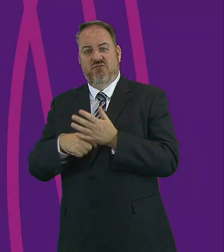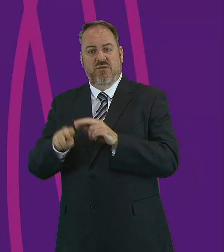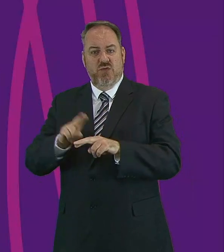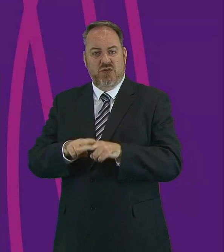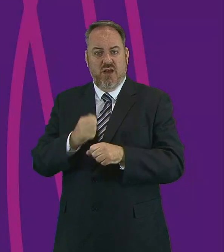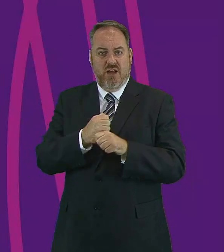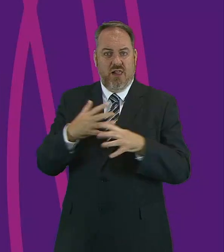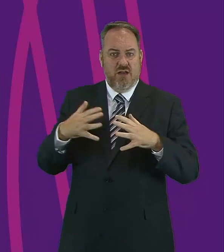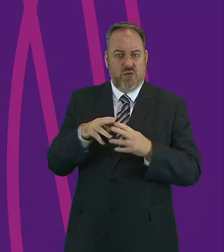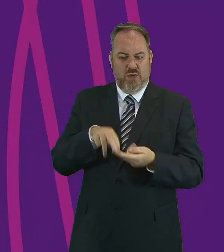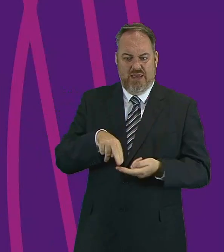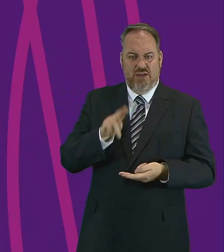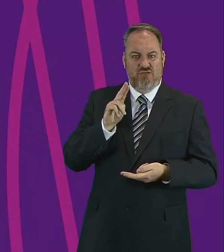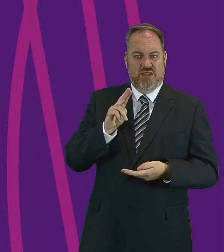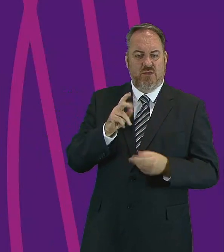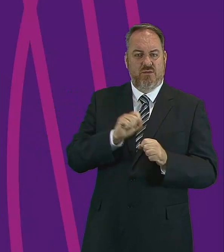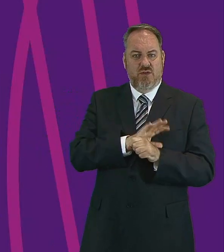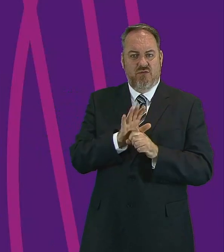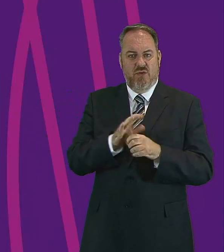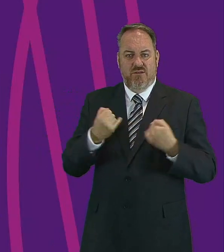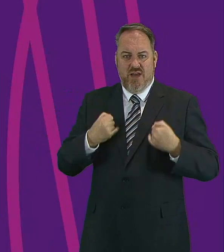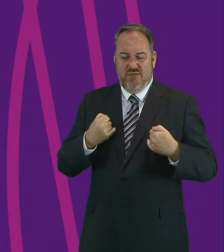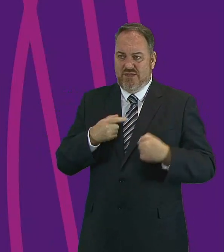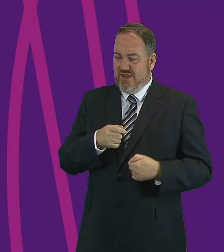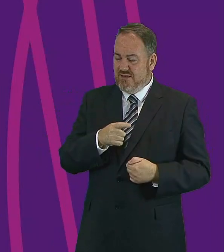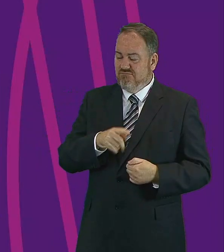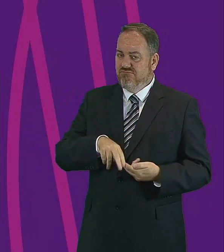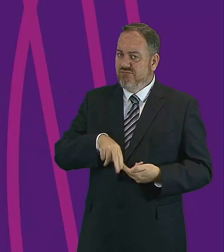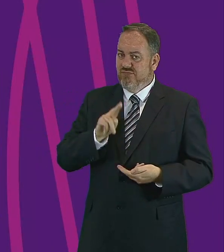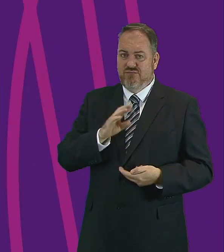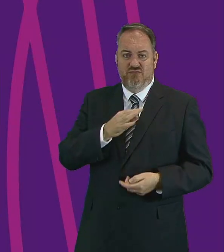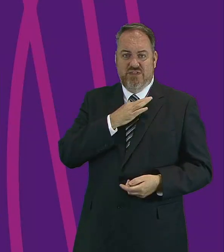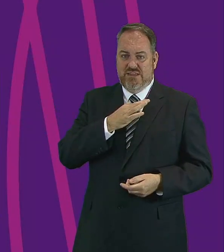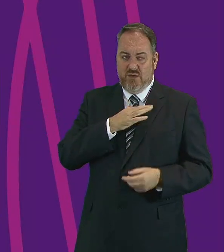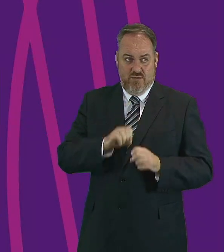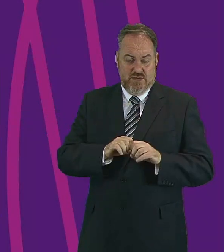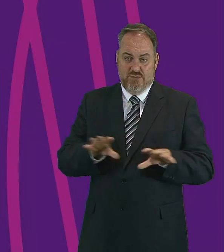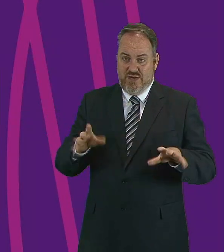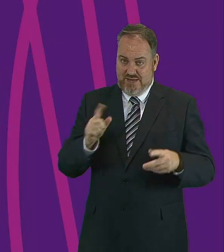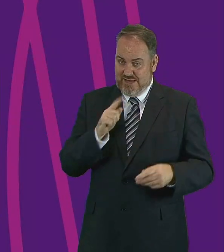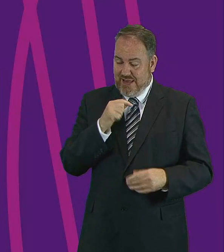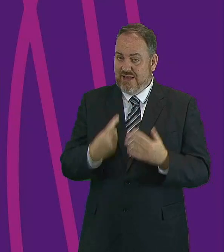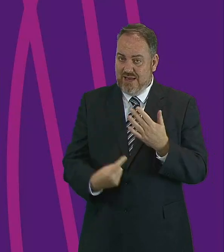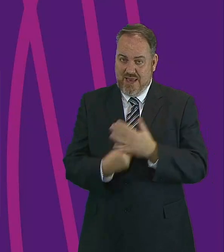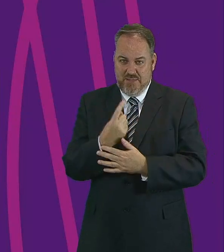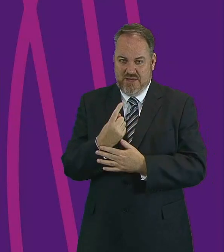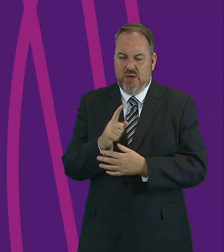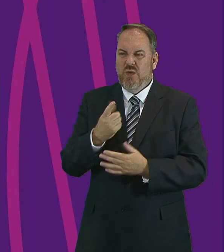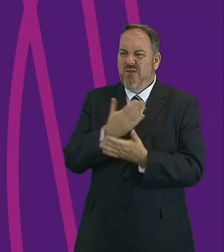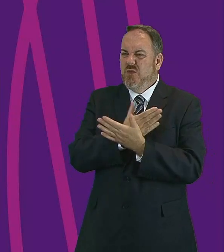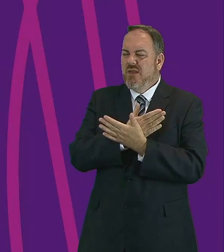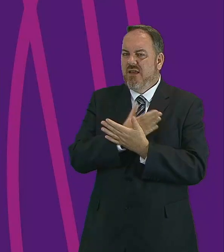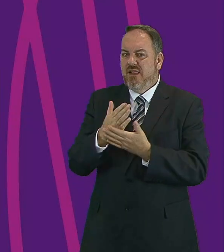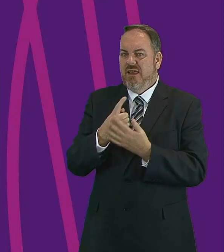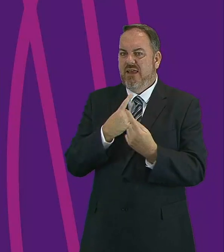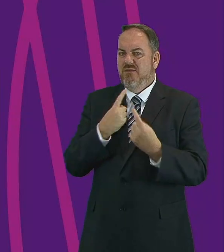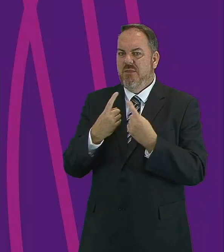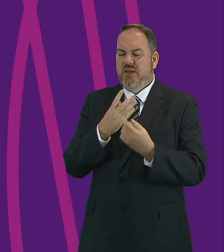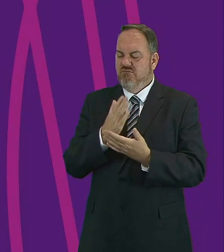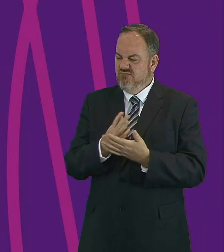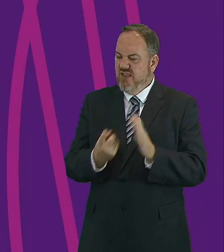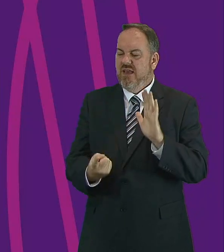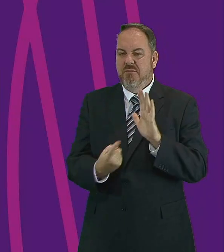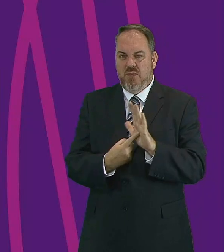reduce the risk of the rapid rise of COVID-19 cases. Clarity of message is very important, and there's two themes that have been raised with